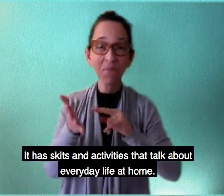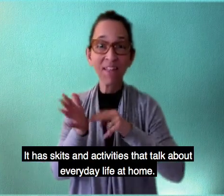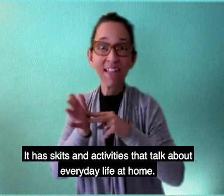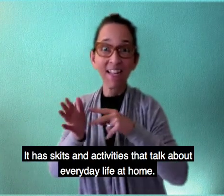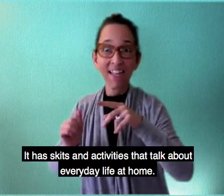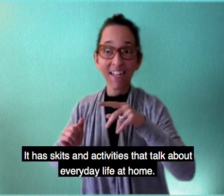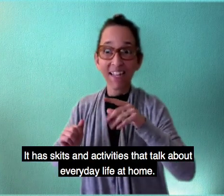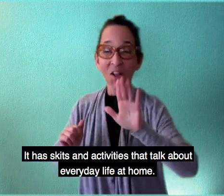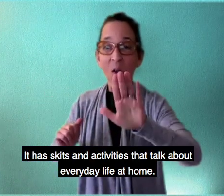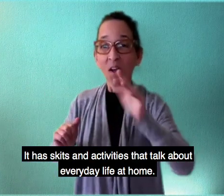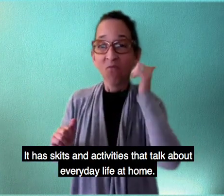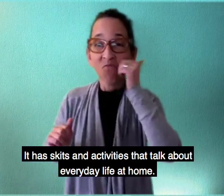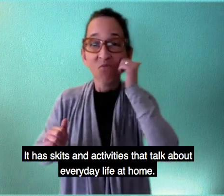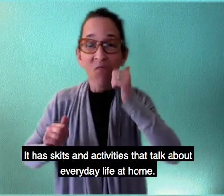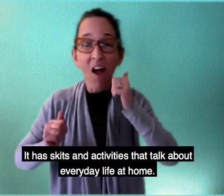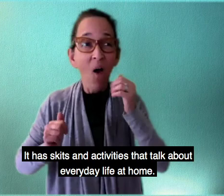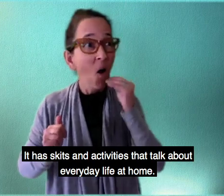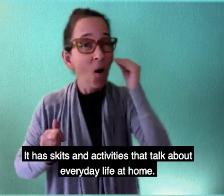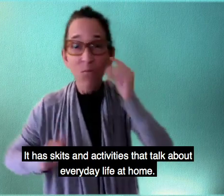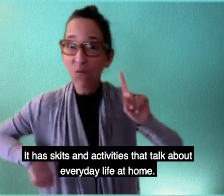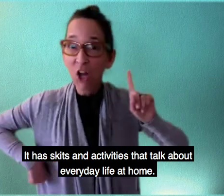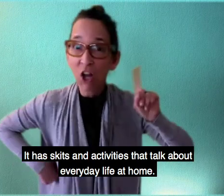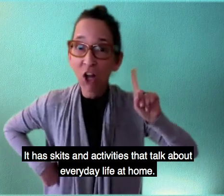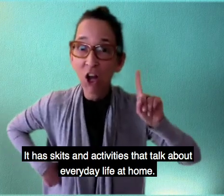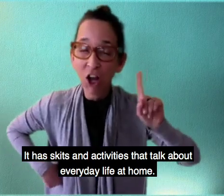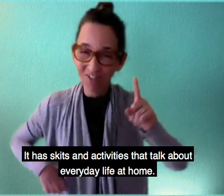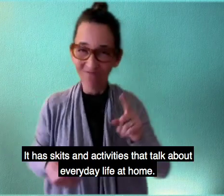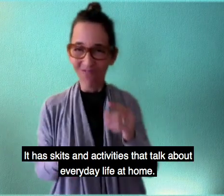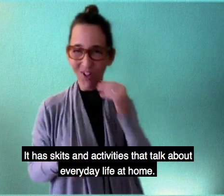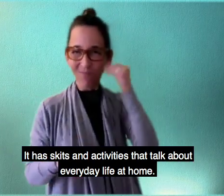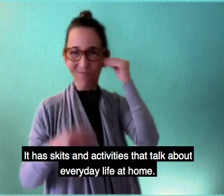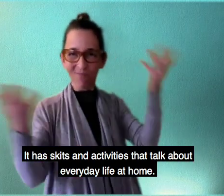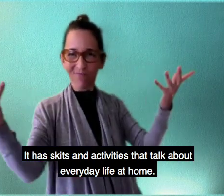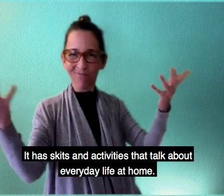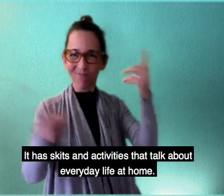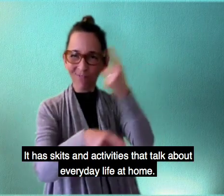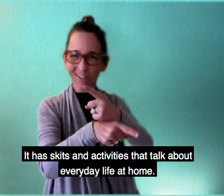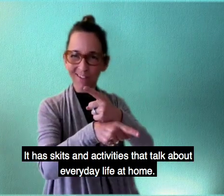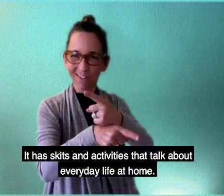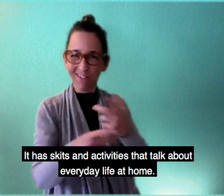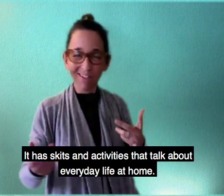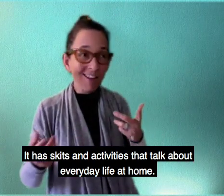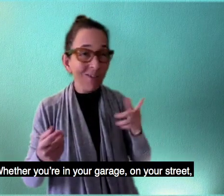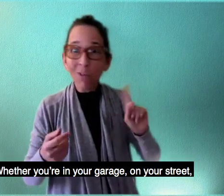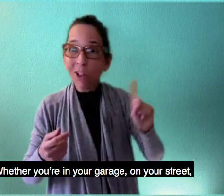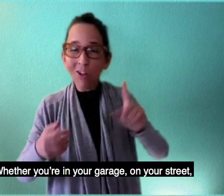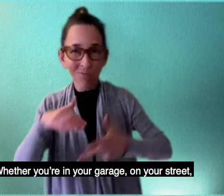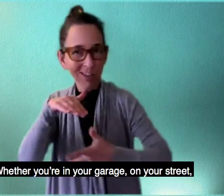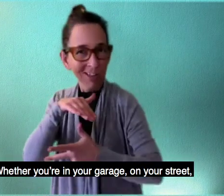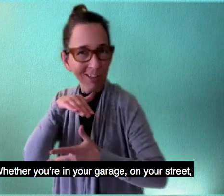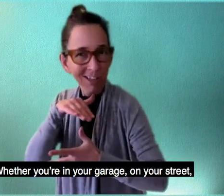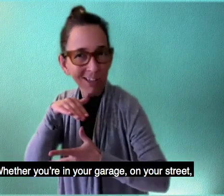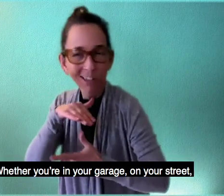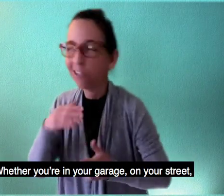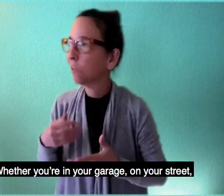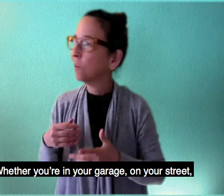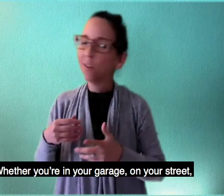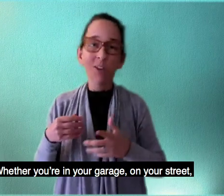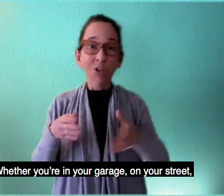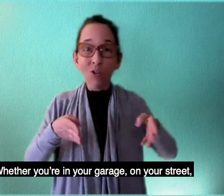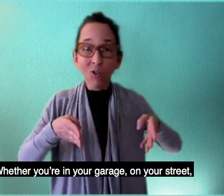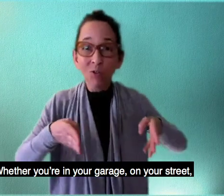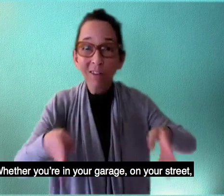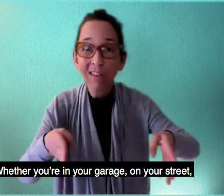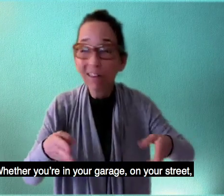activities that talk about everyday life at home. Whether you're in your